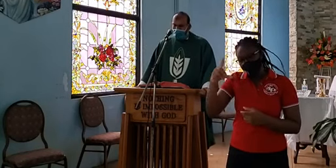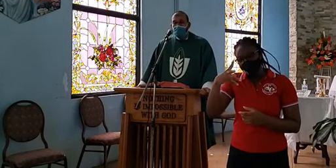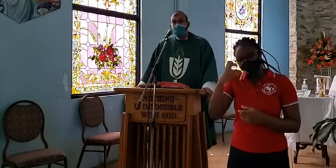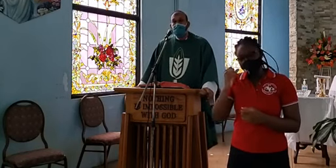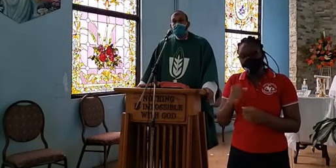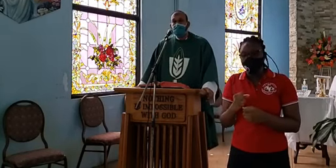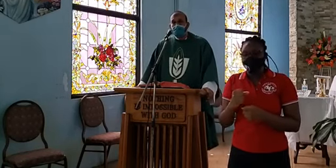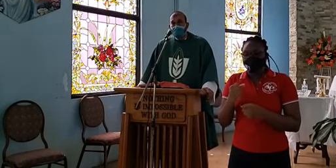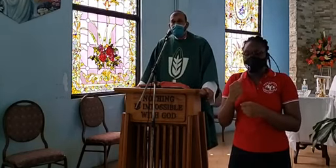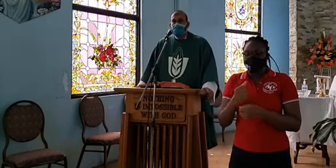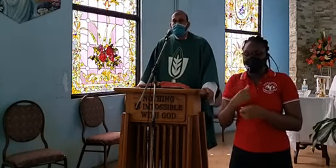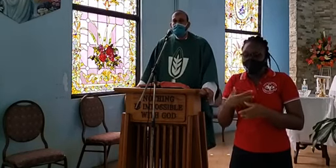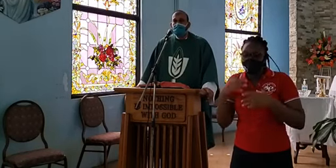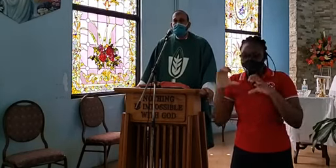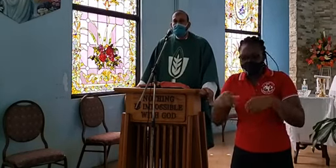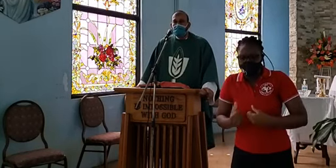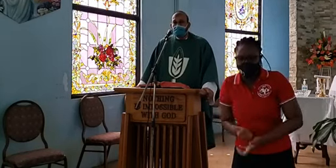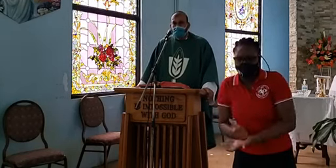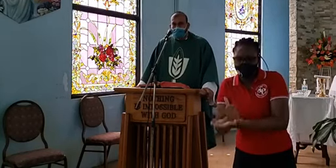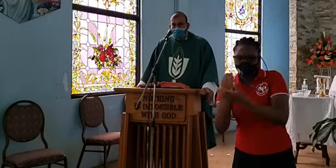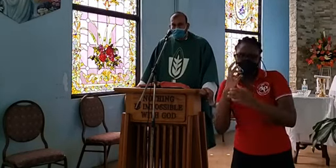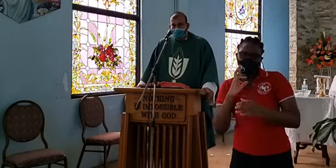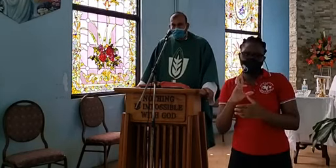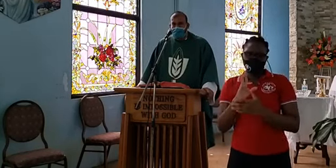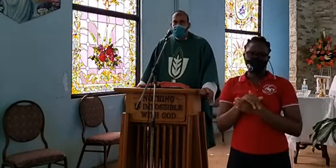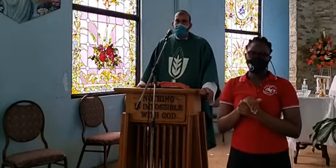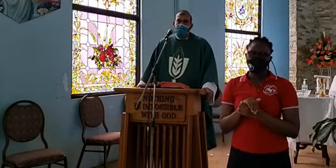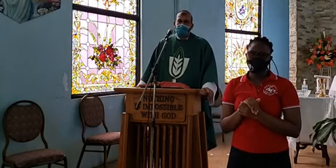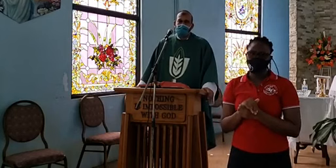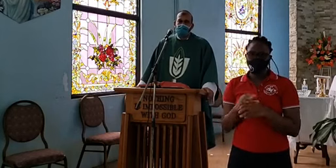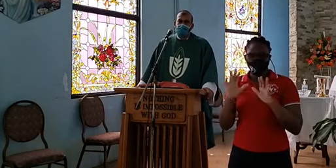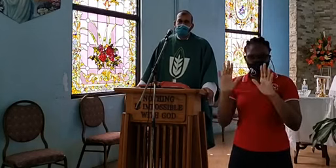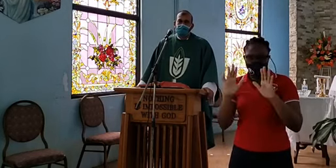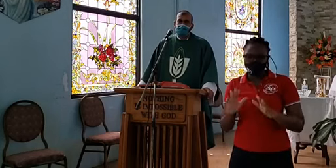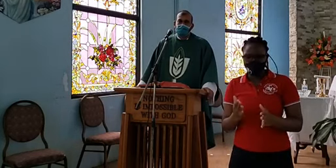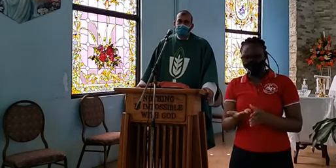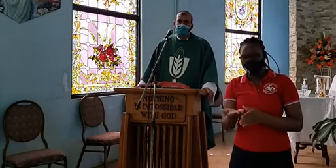to merit great and wonderful things.